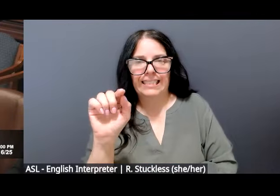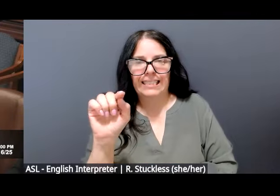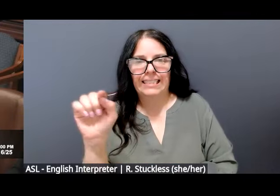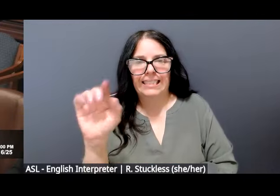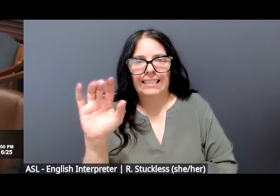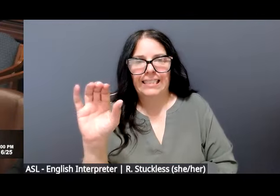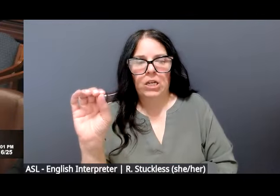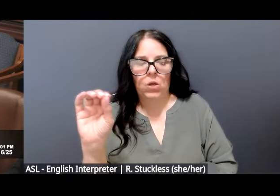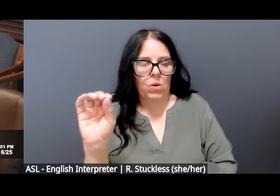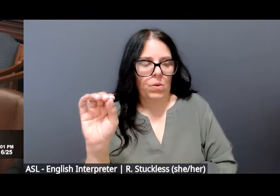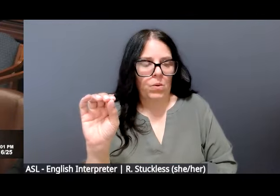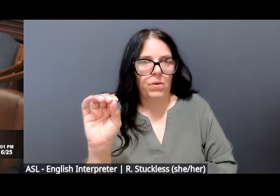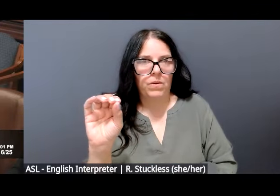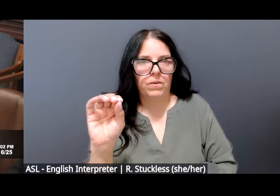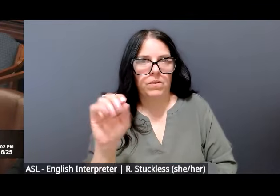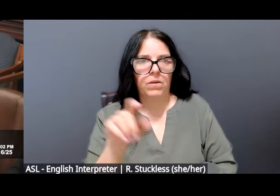number